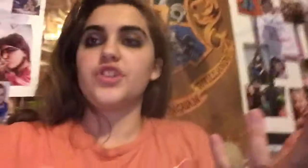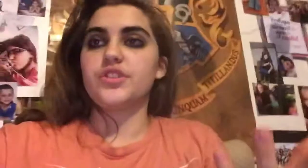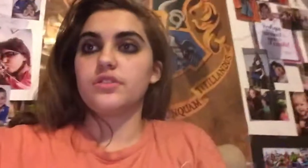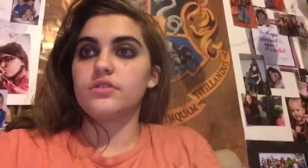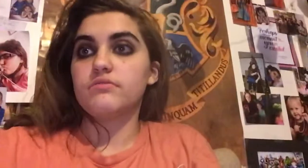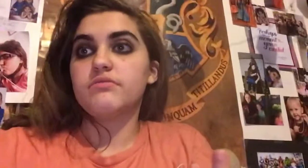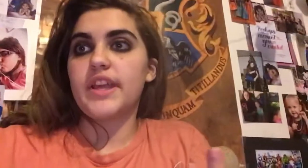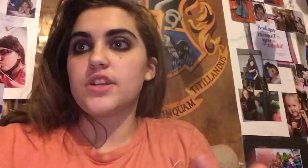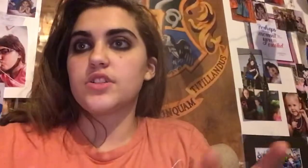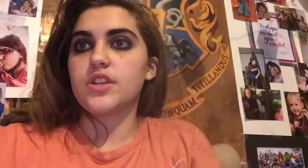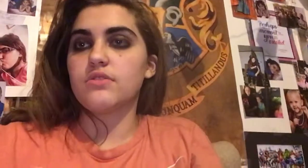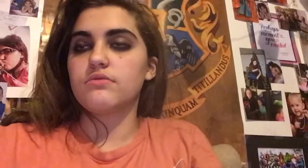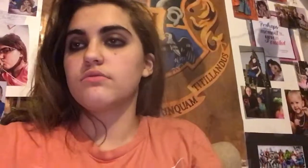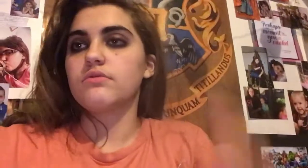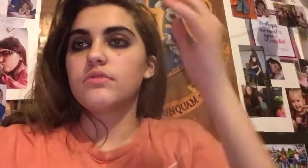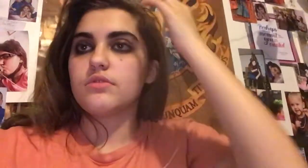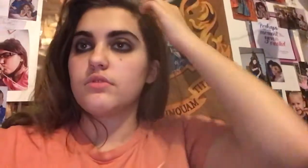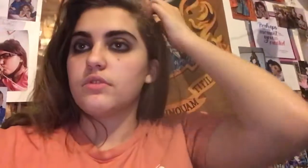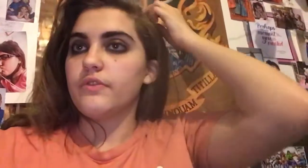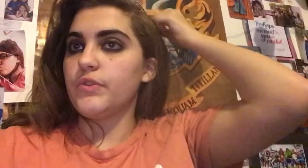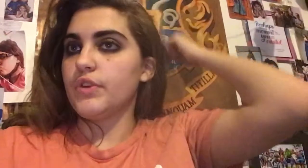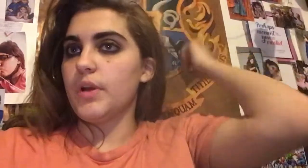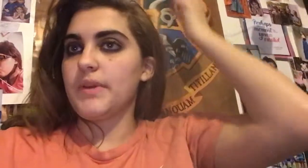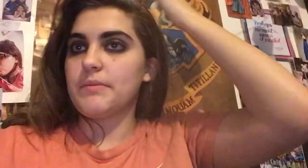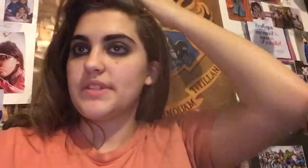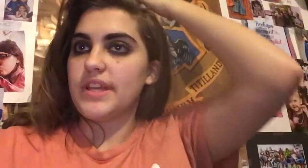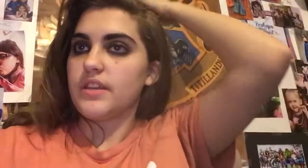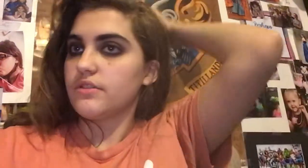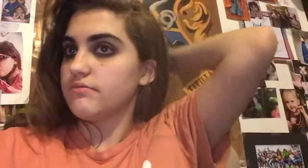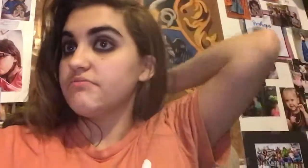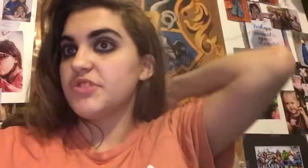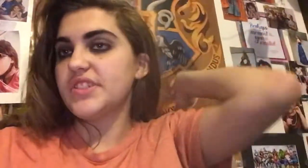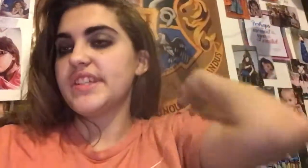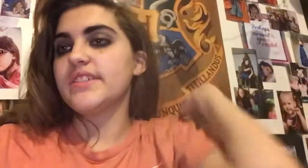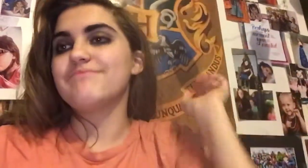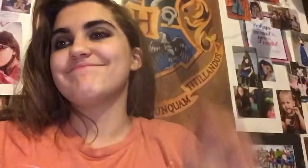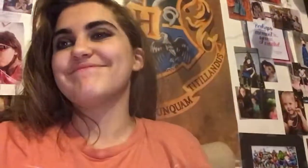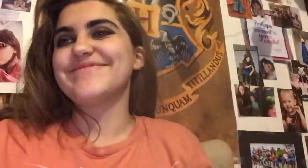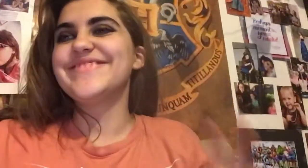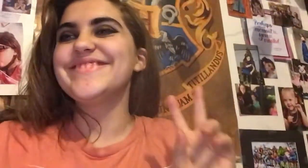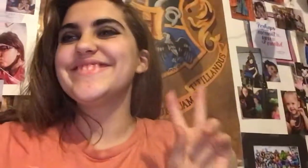instructions are there, so if you know I make a mistake, you'll see it. Mm-hmm.